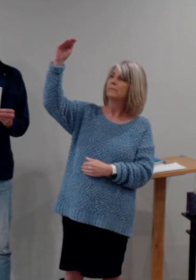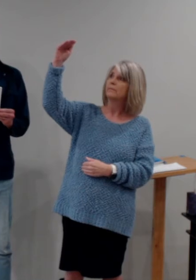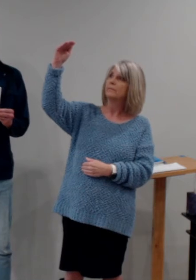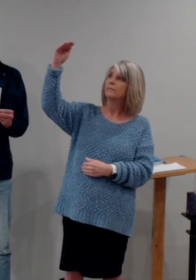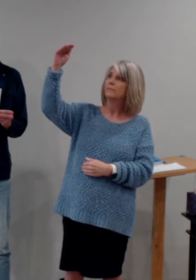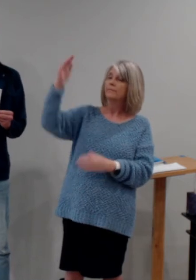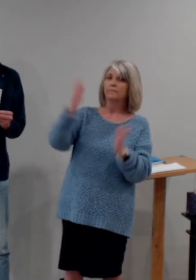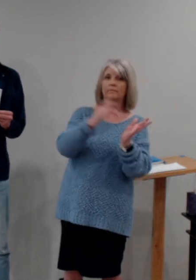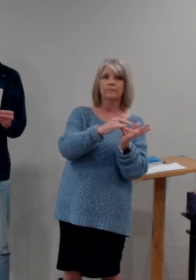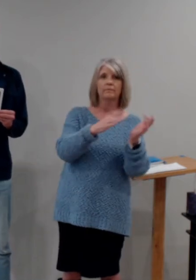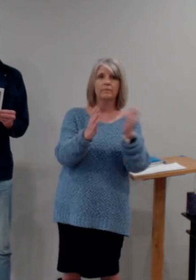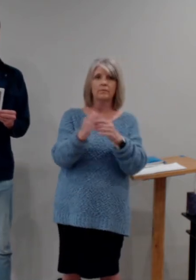Jesus teach people.